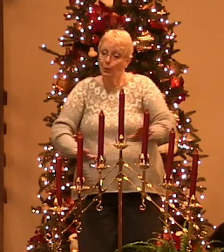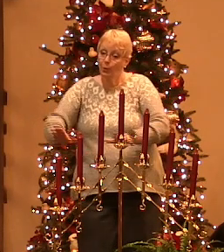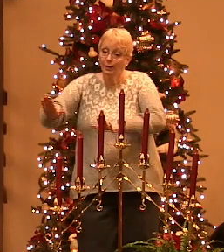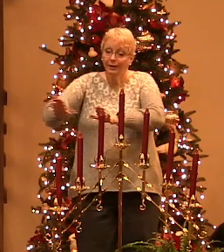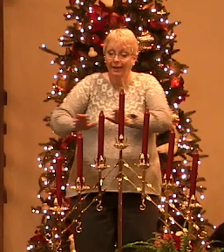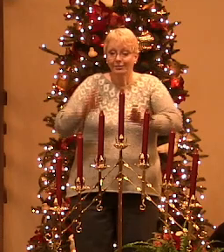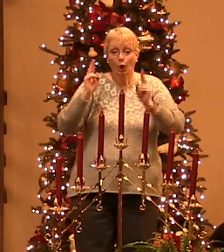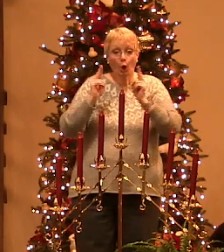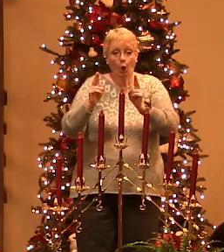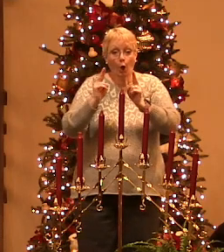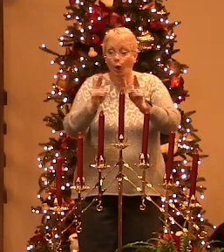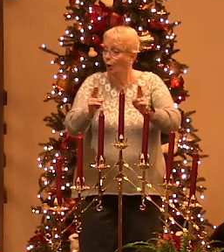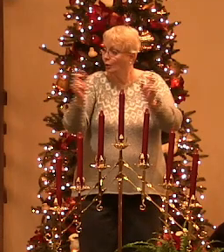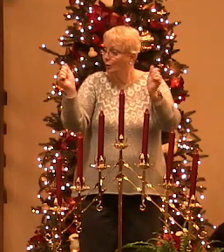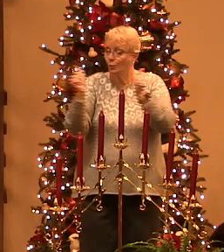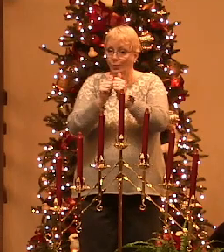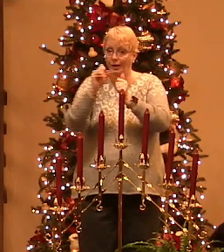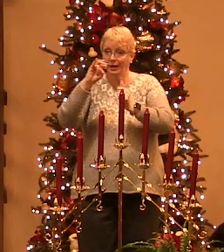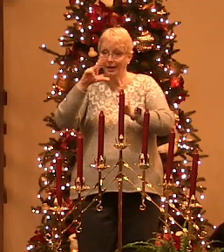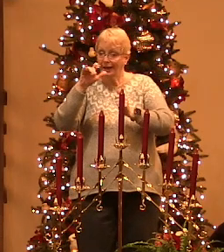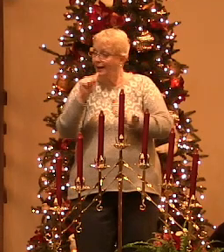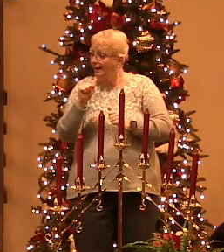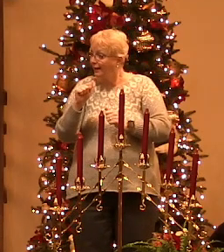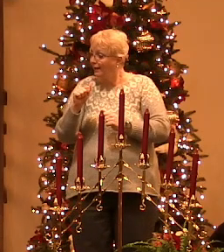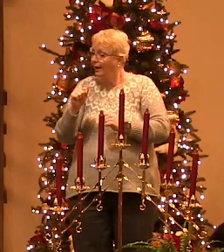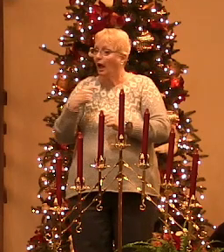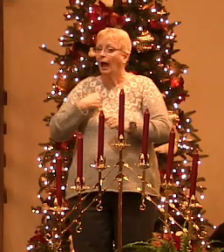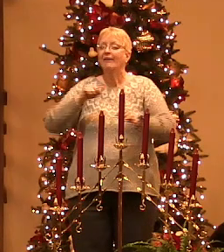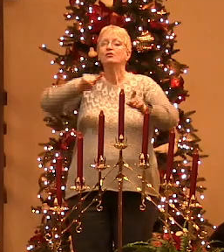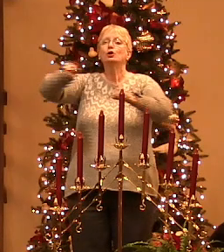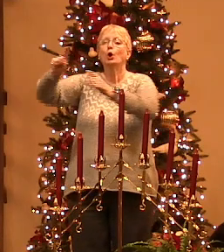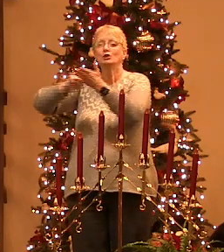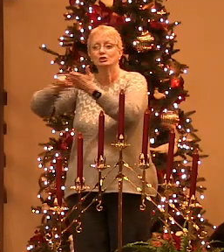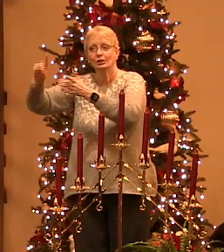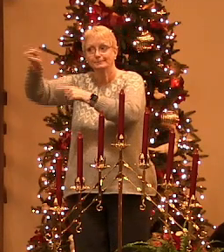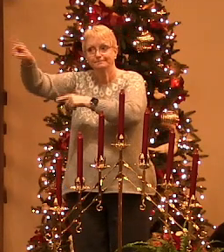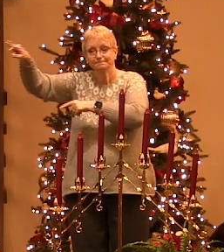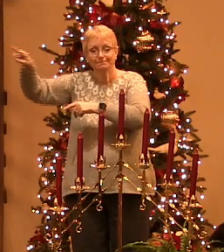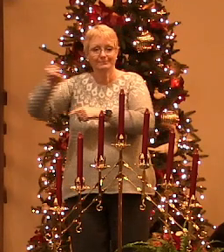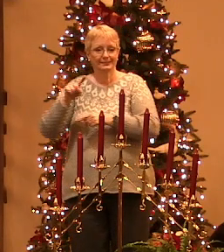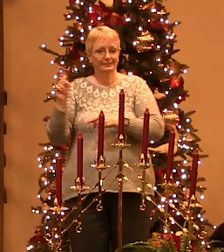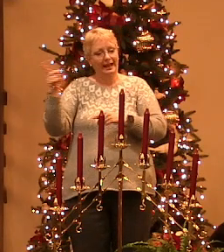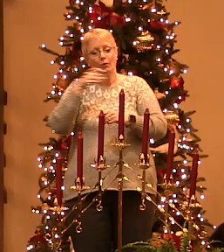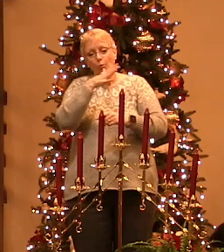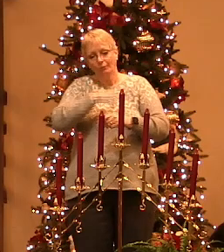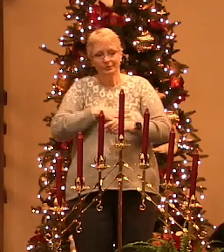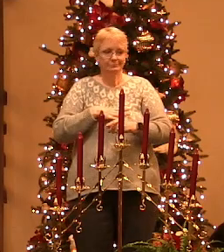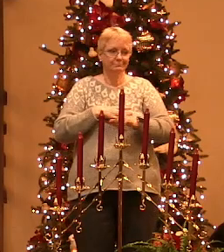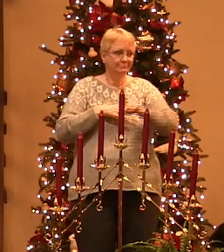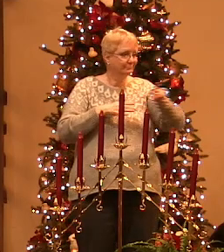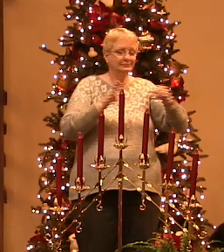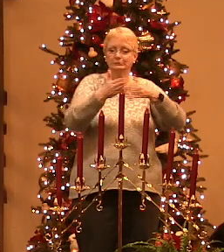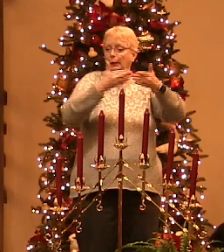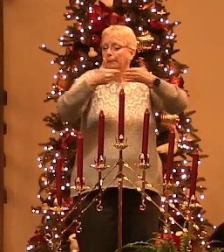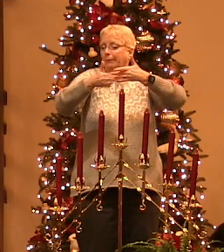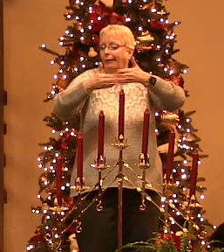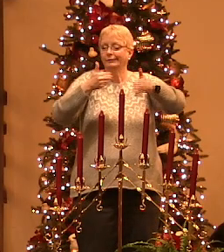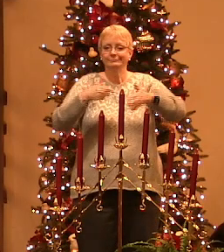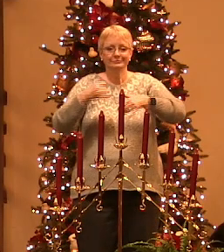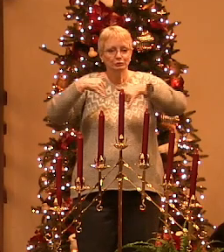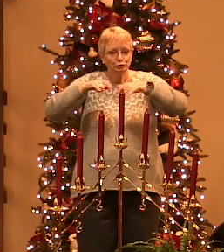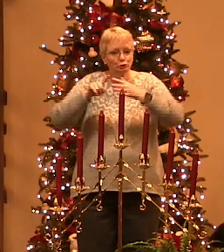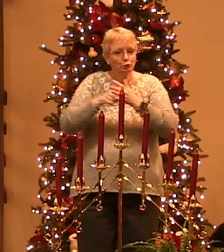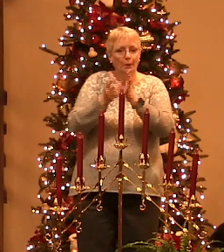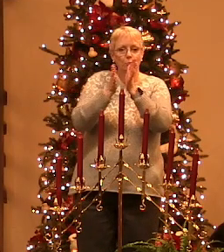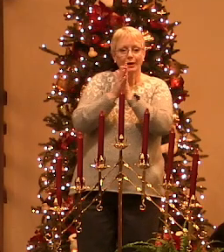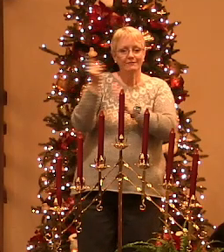hall with Isla, and she said, I got to go in and check on so-and-so. So she just met her and started praying for her